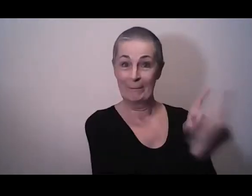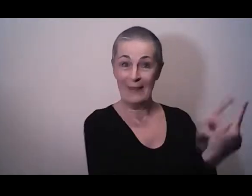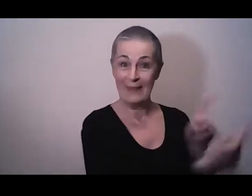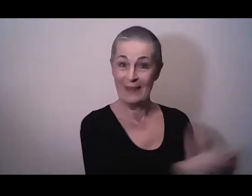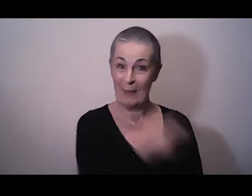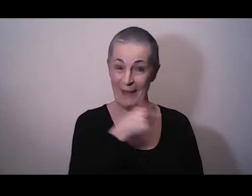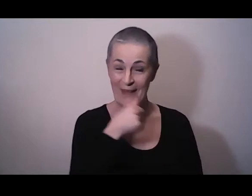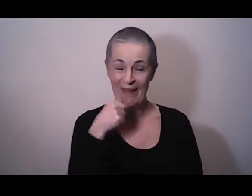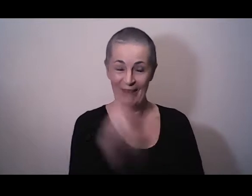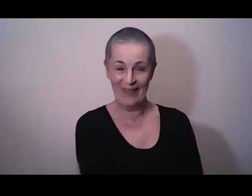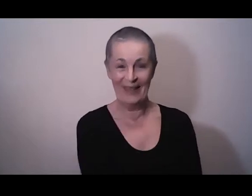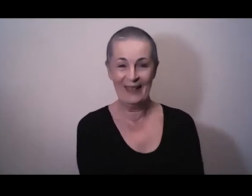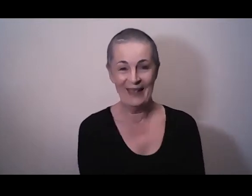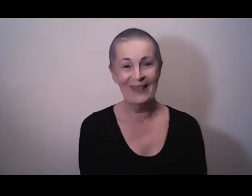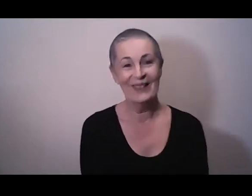wouldn't it?